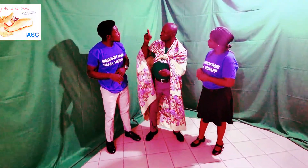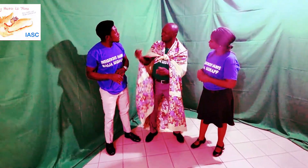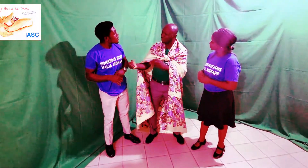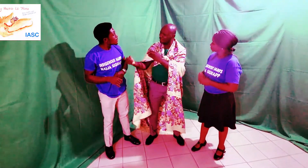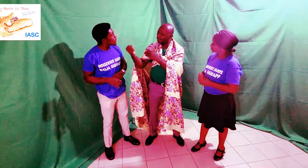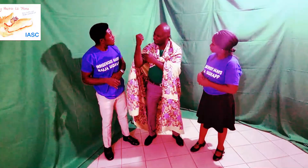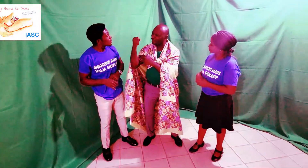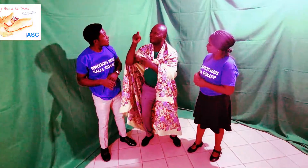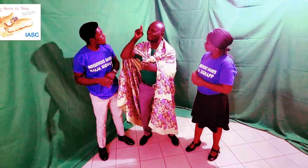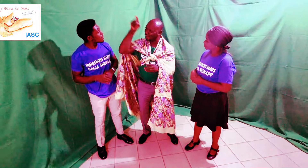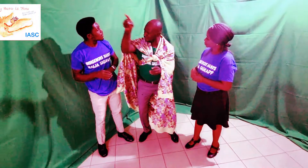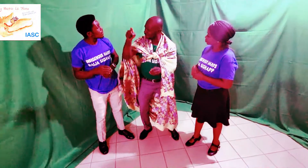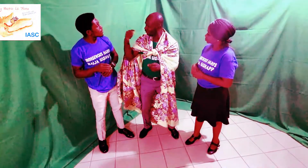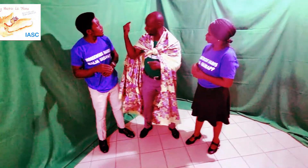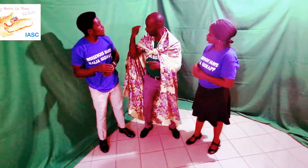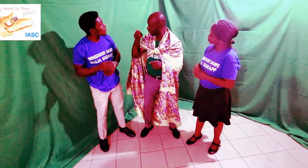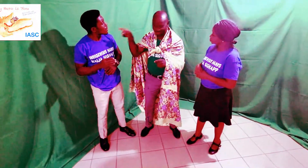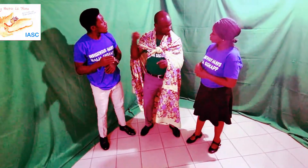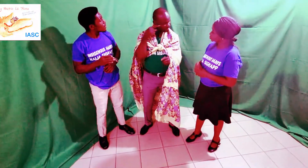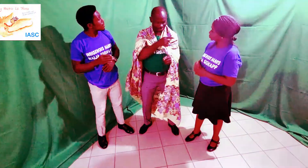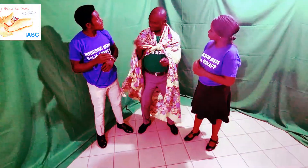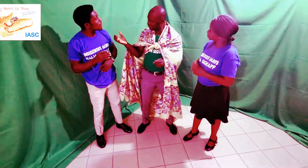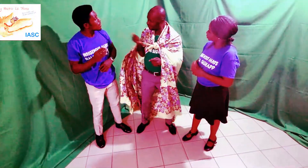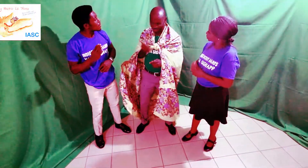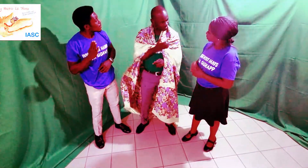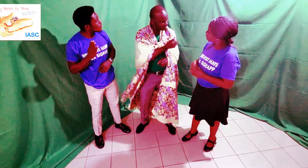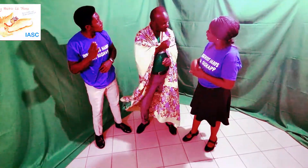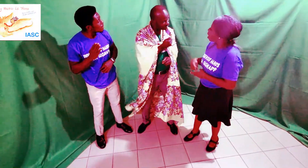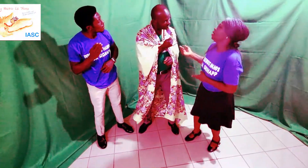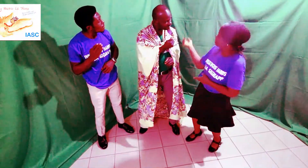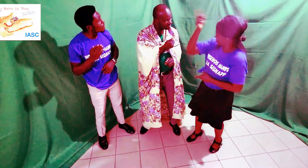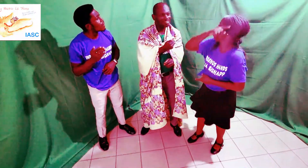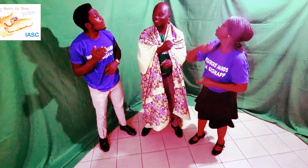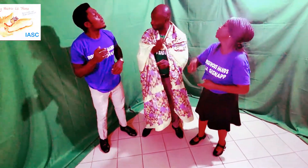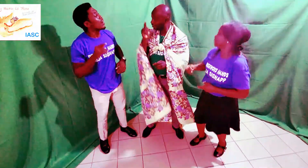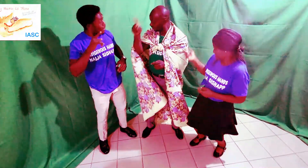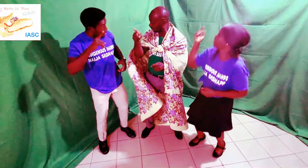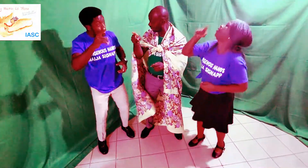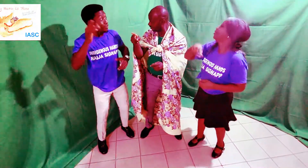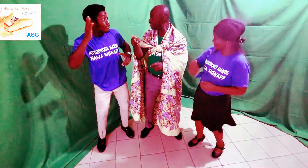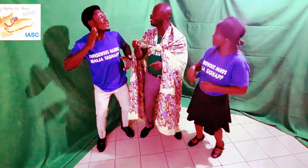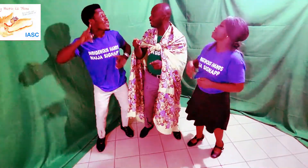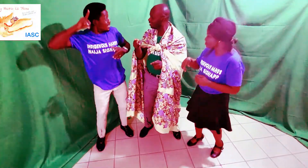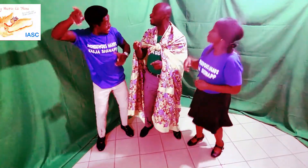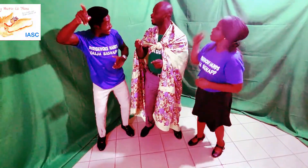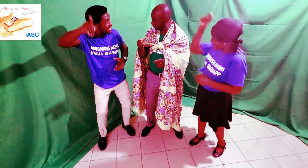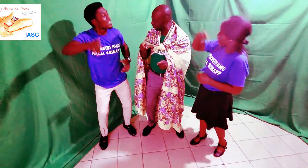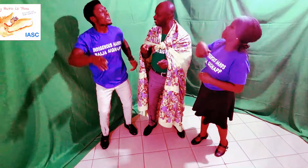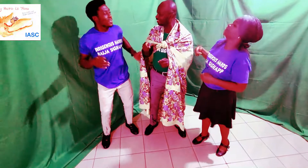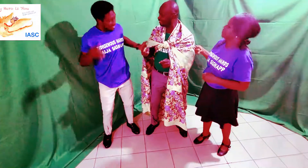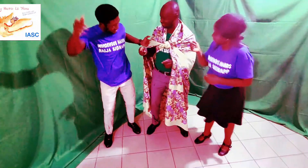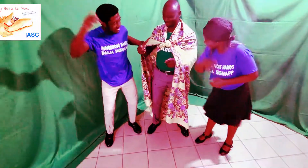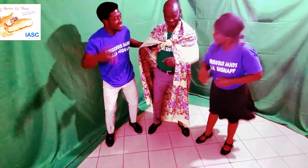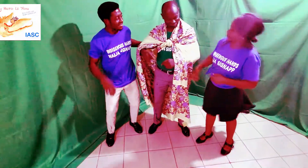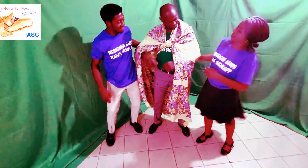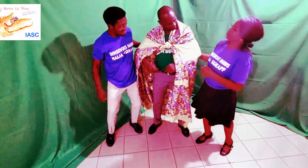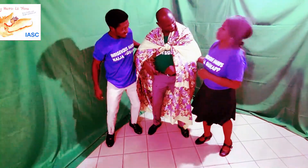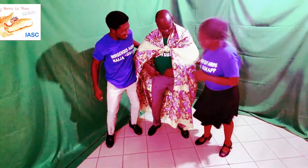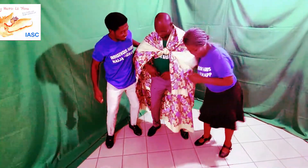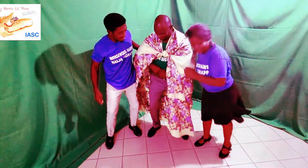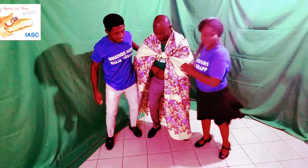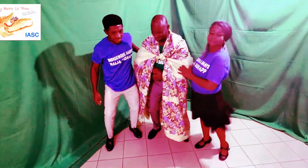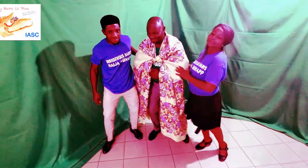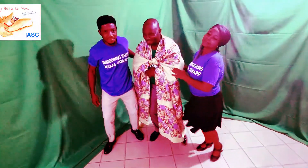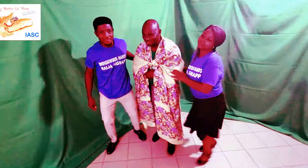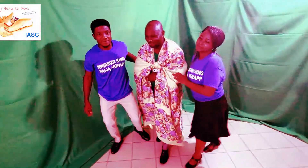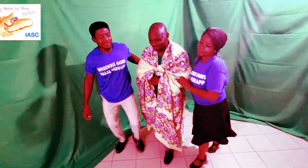meet other heroes?" "Yes, please," Sarah and Salem cried out.